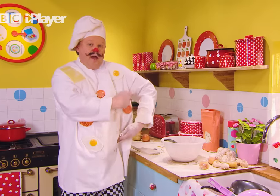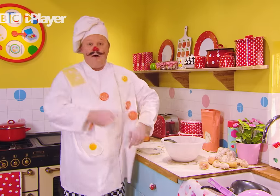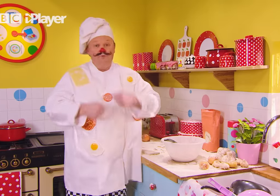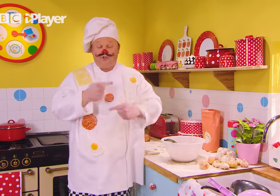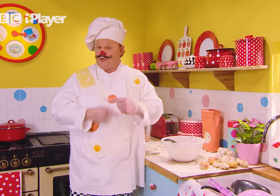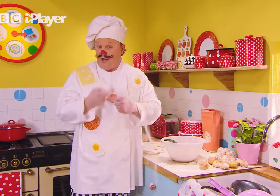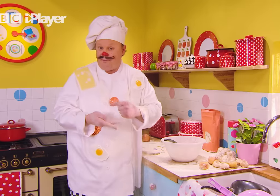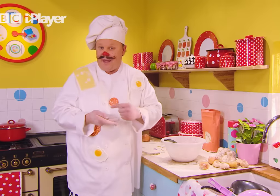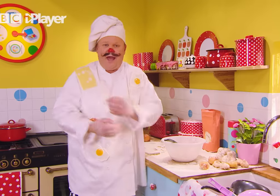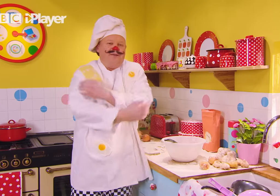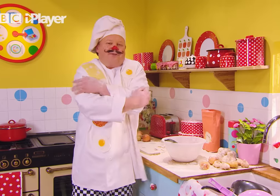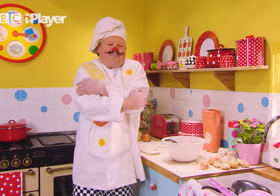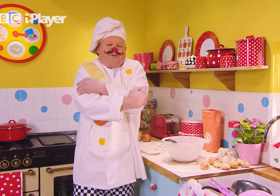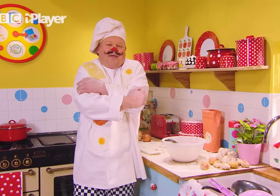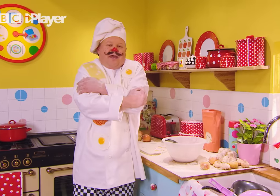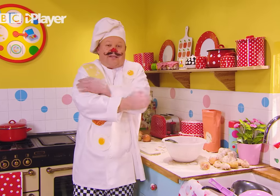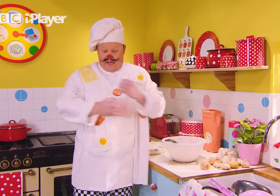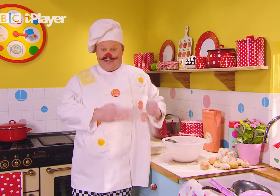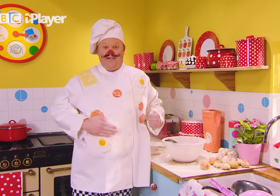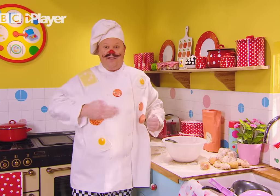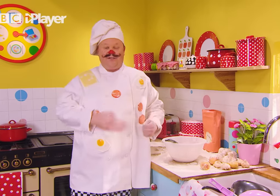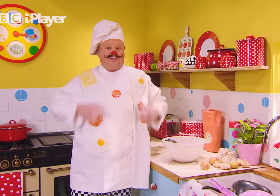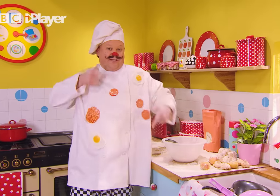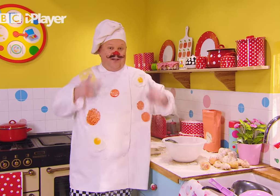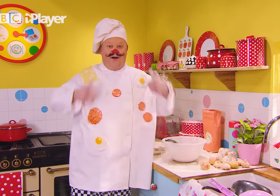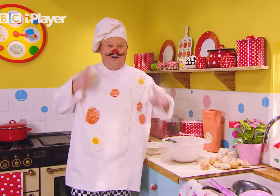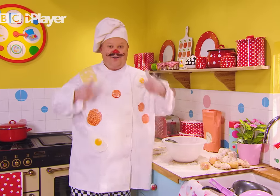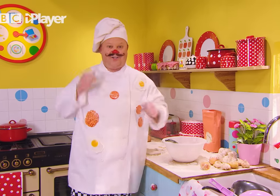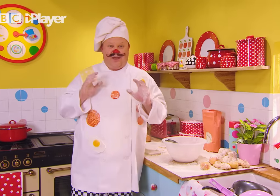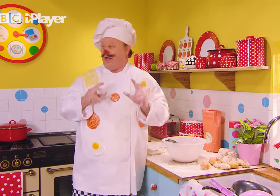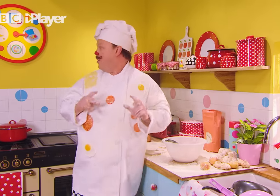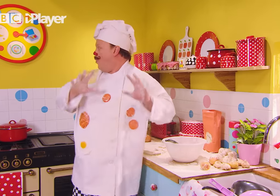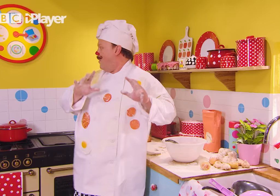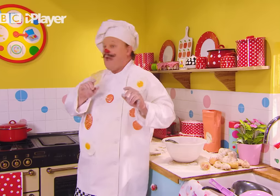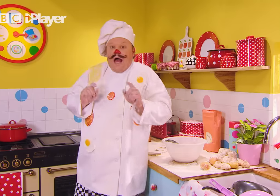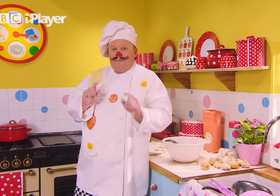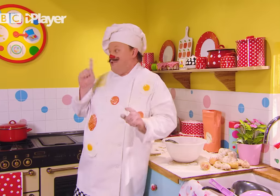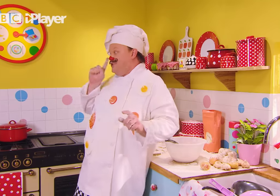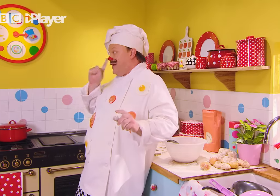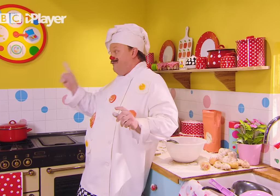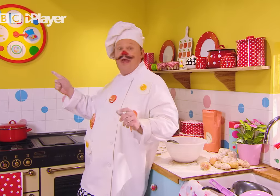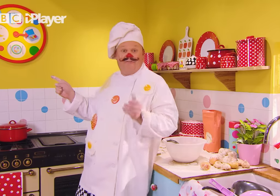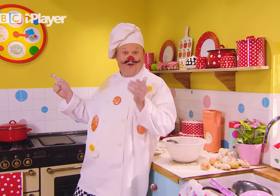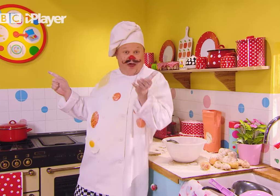a Monsieur Tumble and Double Dead a delicious lunch. Ooh, I must check if they have